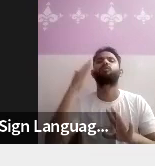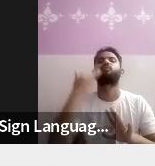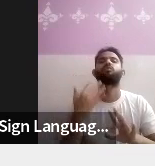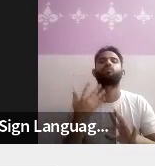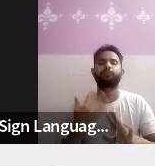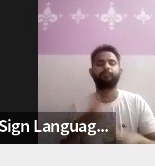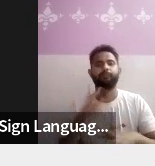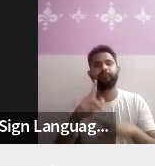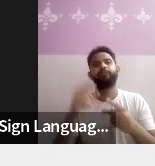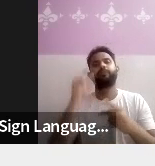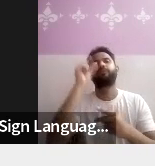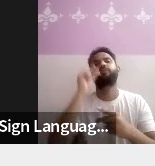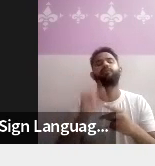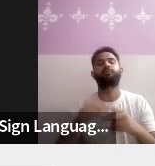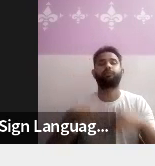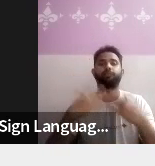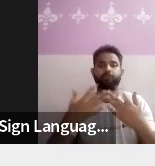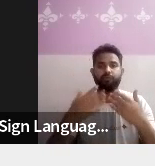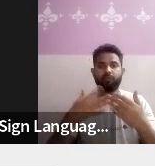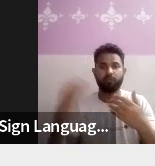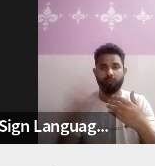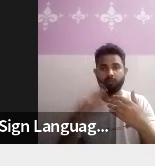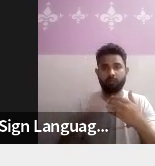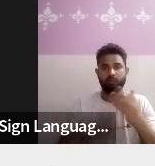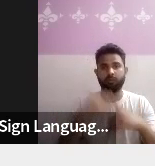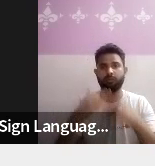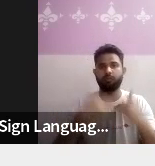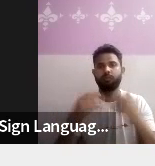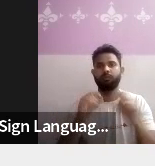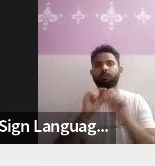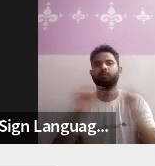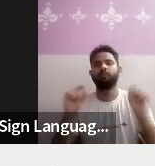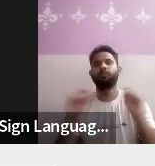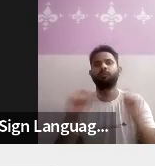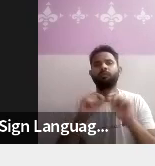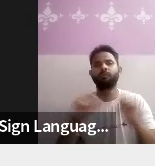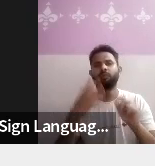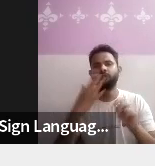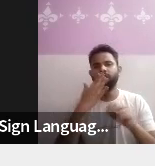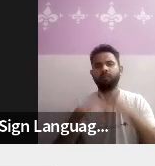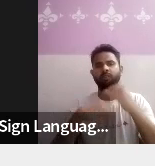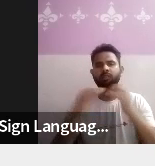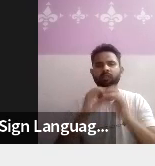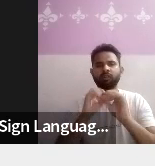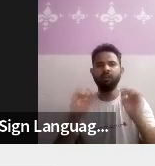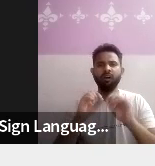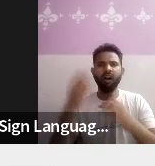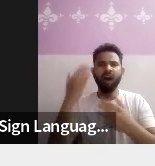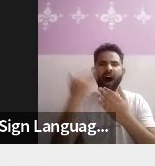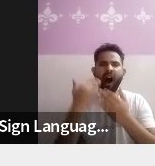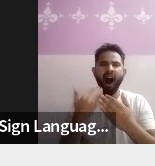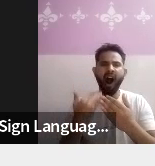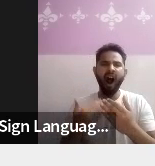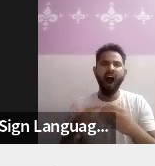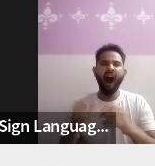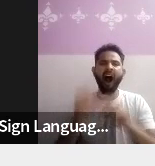technical subject. And nearly all architects and certainly nearly all builders don't really understand any of